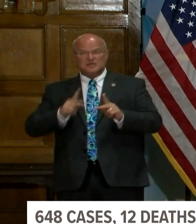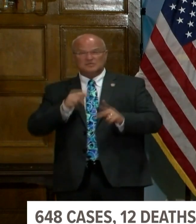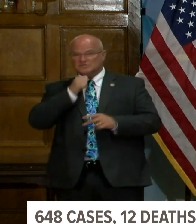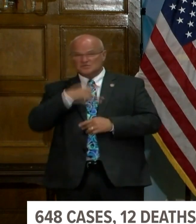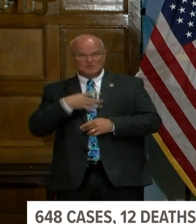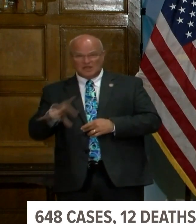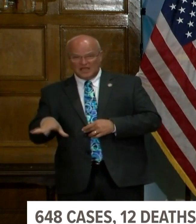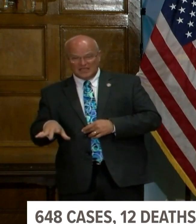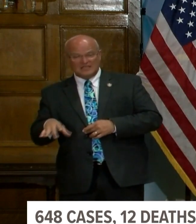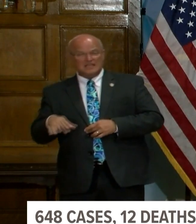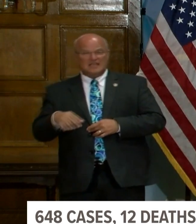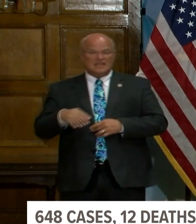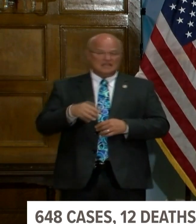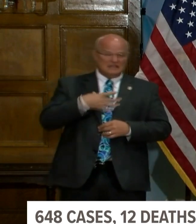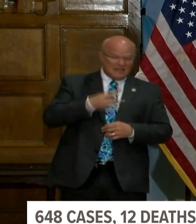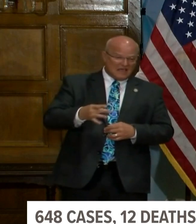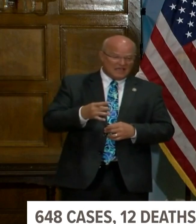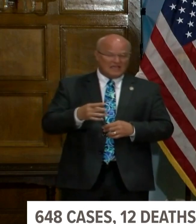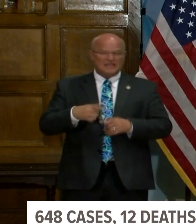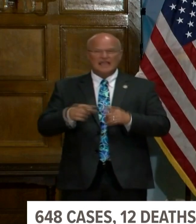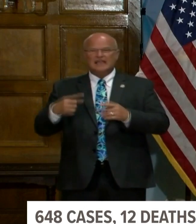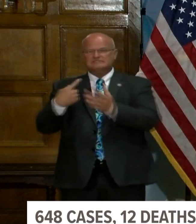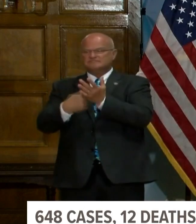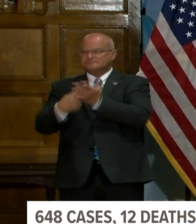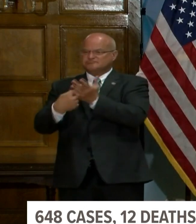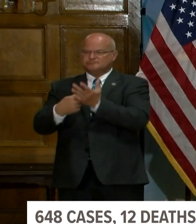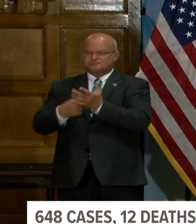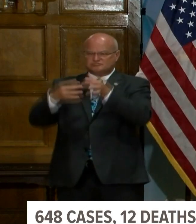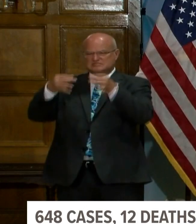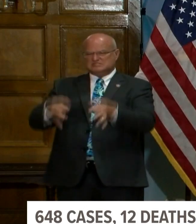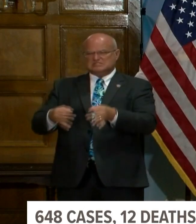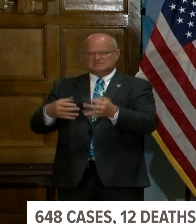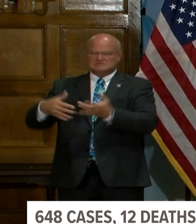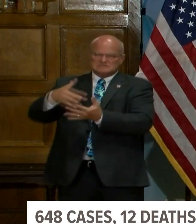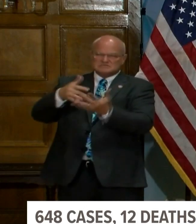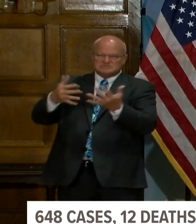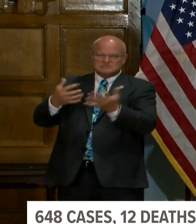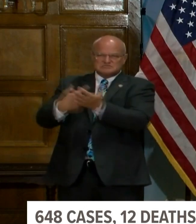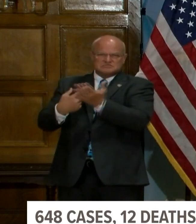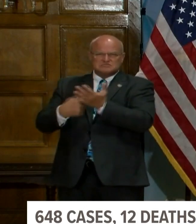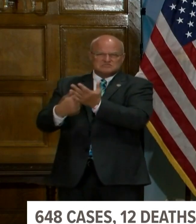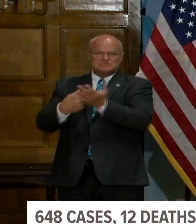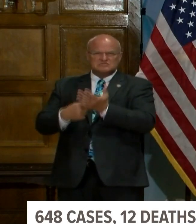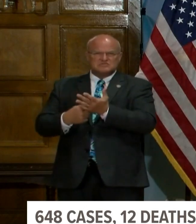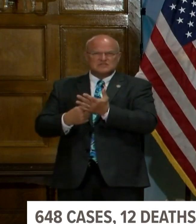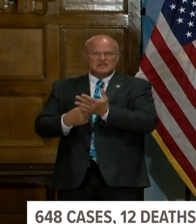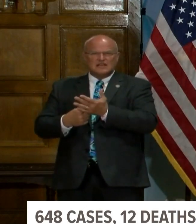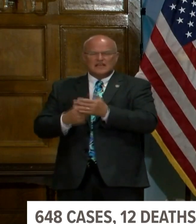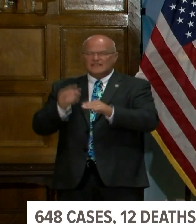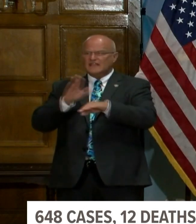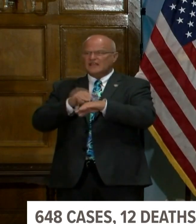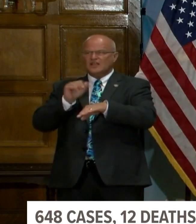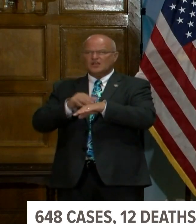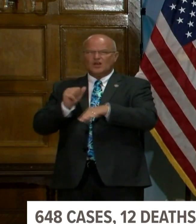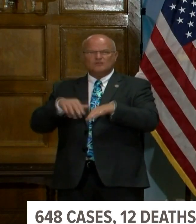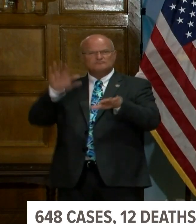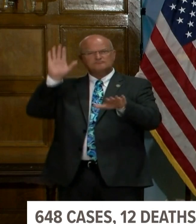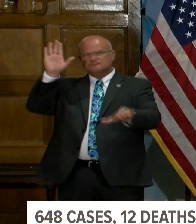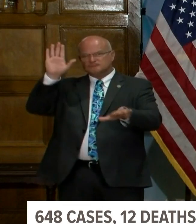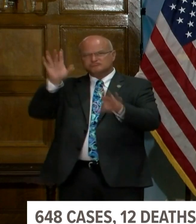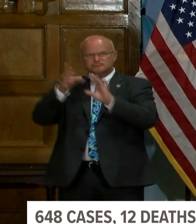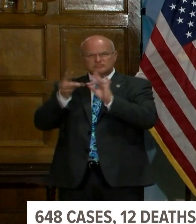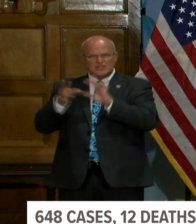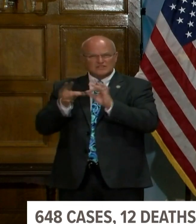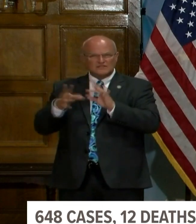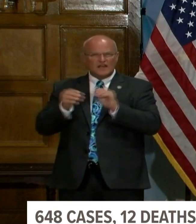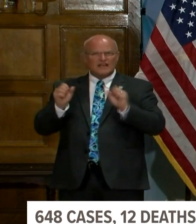are likely to have hearings that will discuss this, and they can call witnesses to it, and